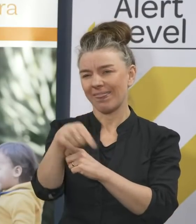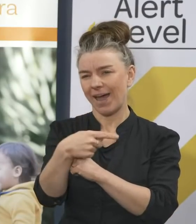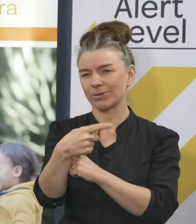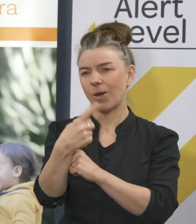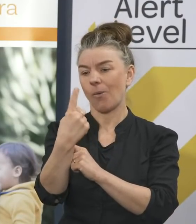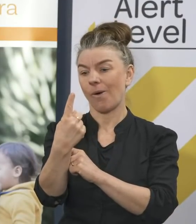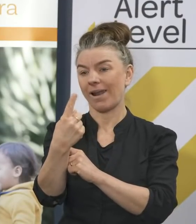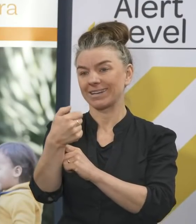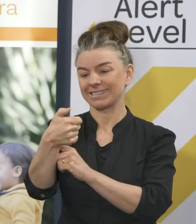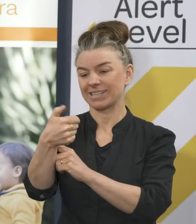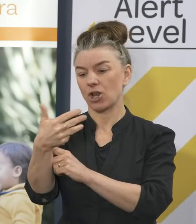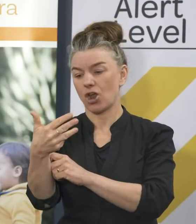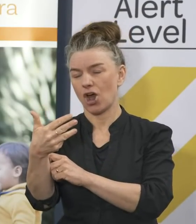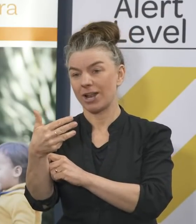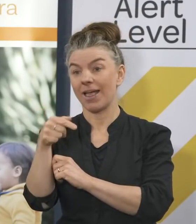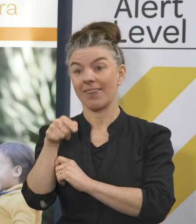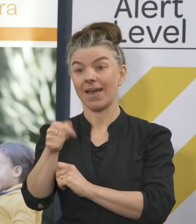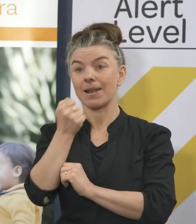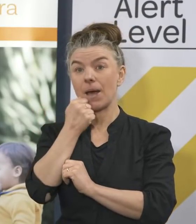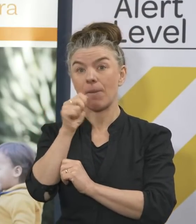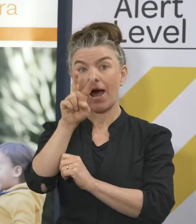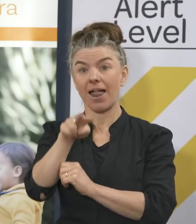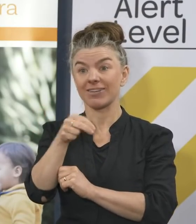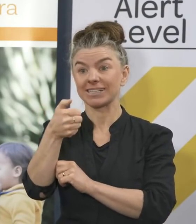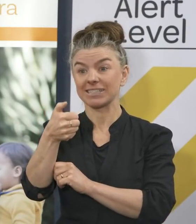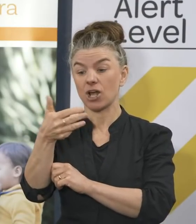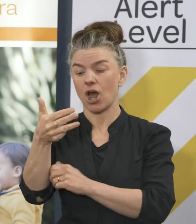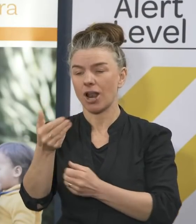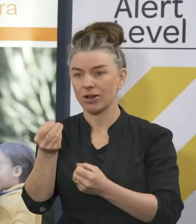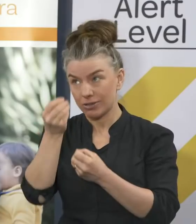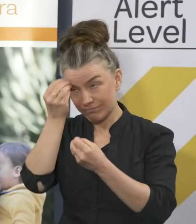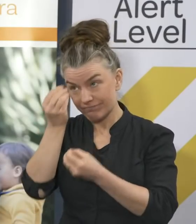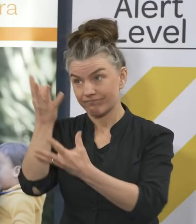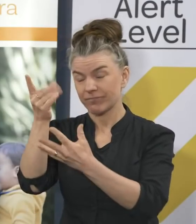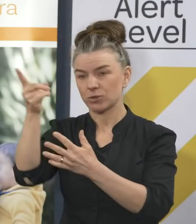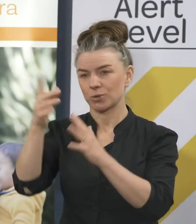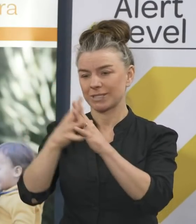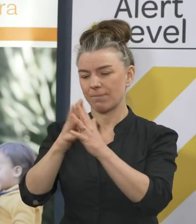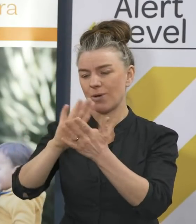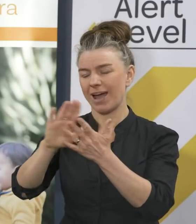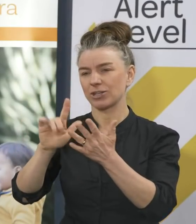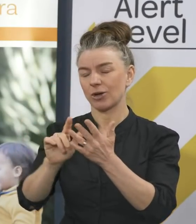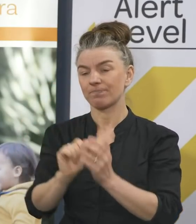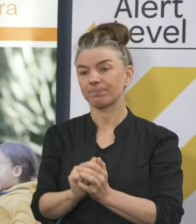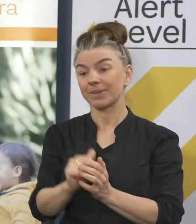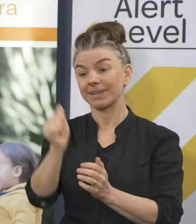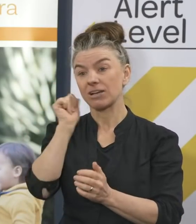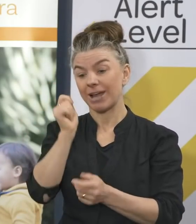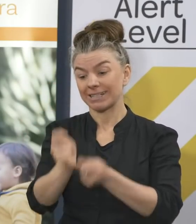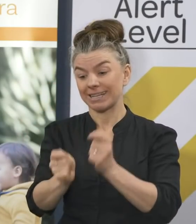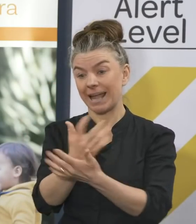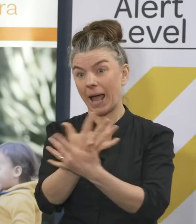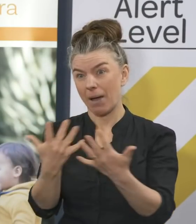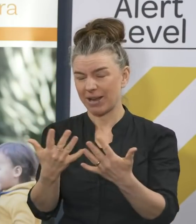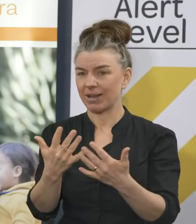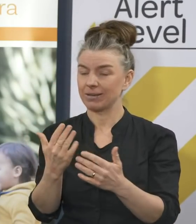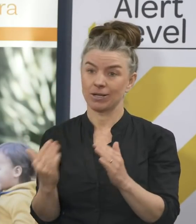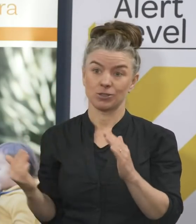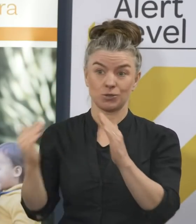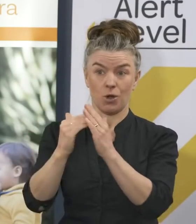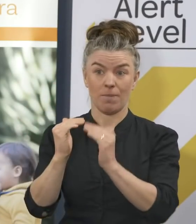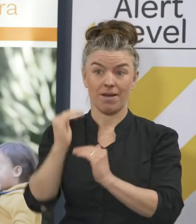1,169. This is the number we report to the World Health Organization. Yesterday, our laboratories completed another new record number of